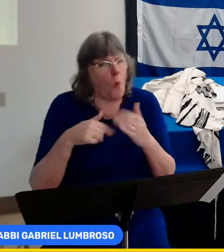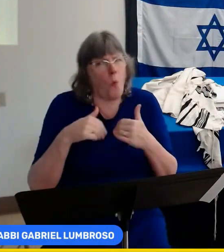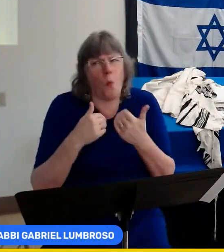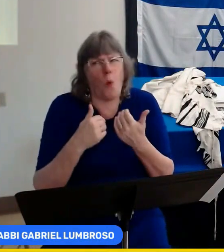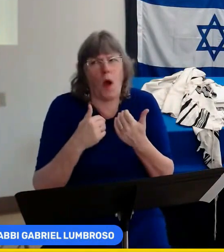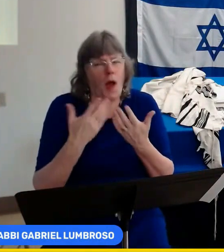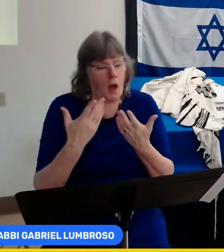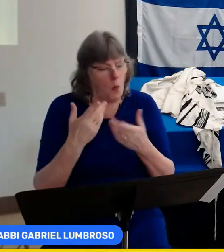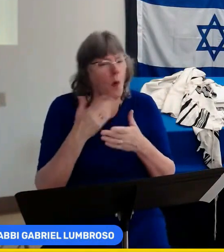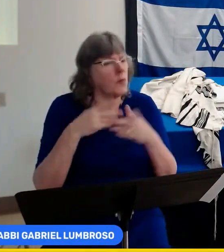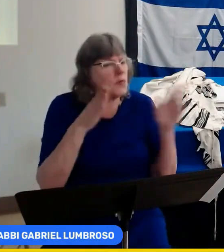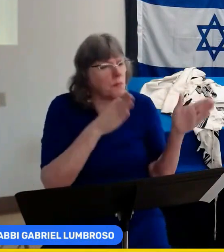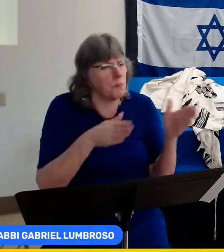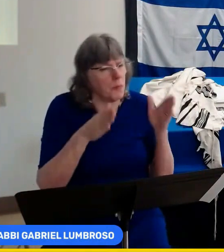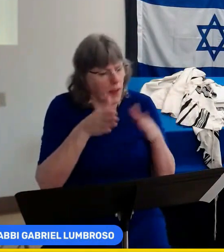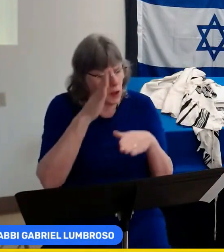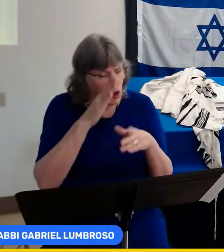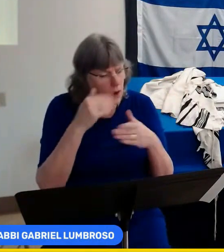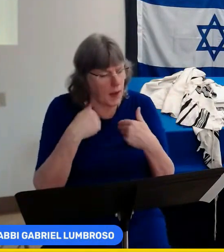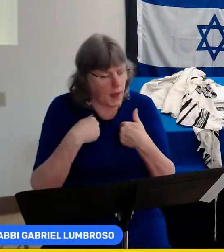Okay.